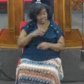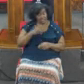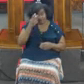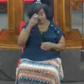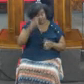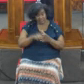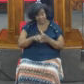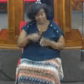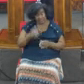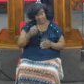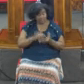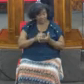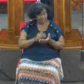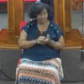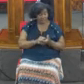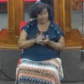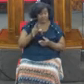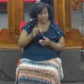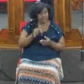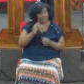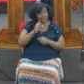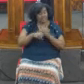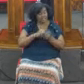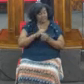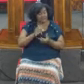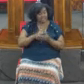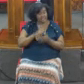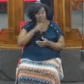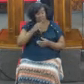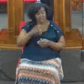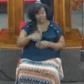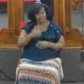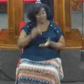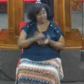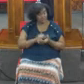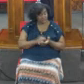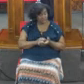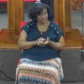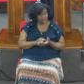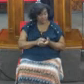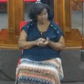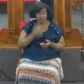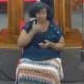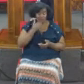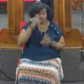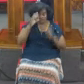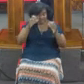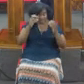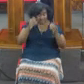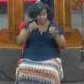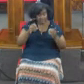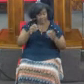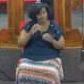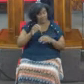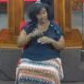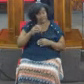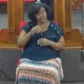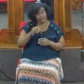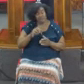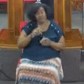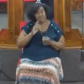another gospel in the last 20 years, which is not another gospel, but false teaching. The pulpits. I'm talking